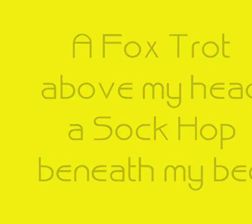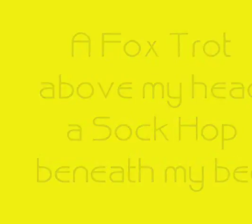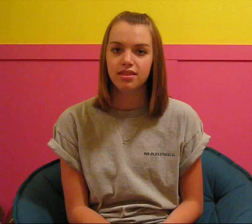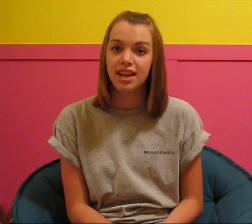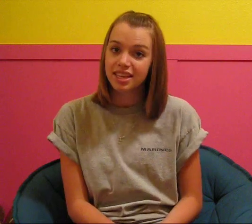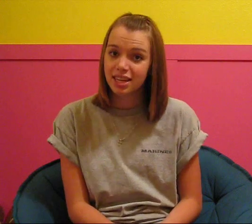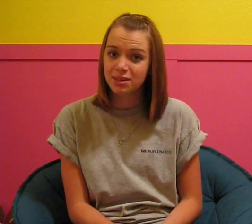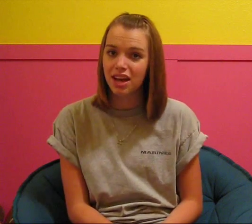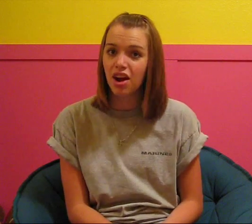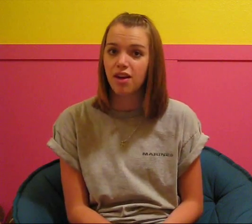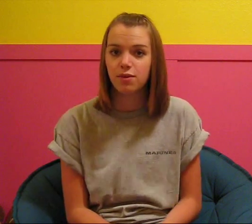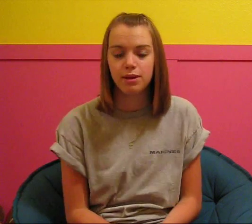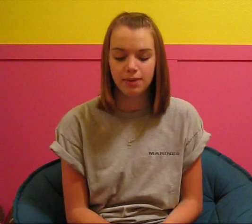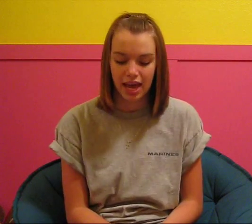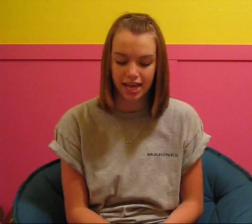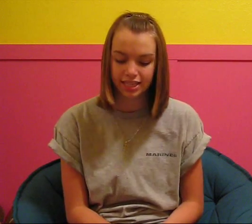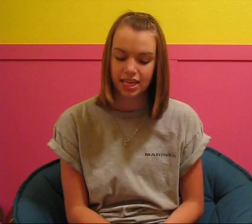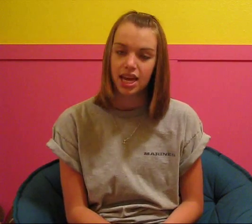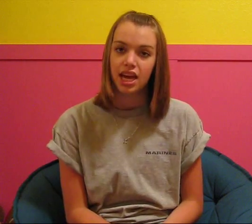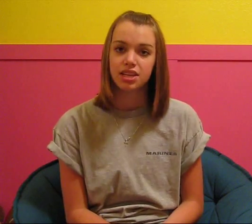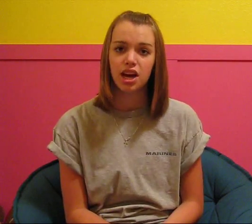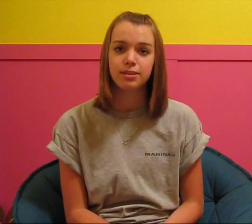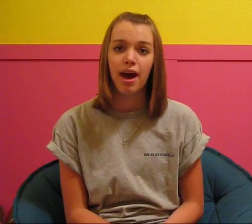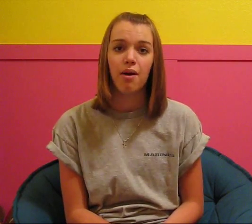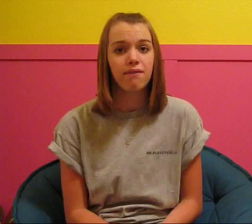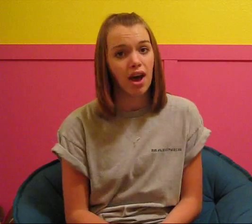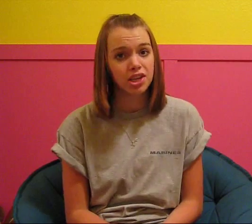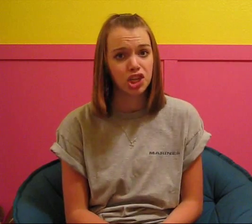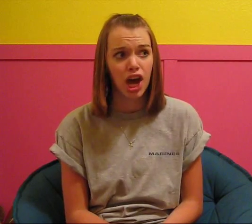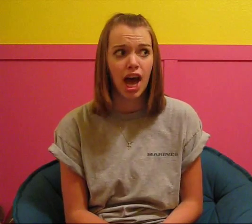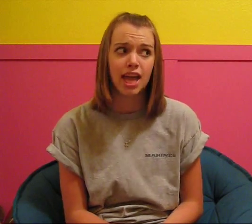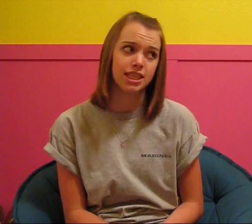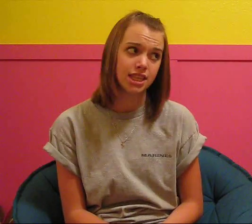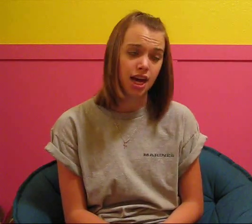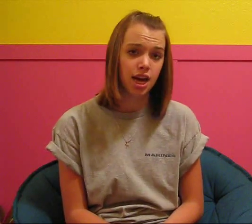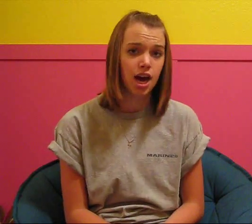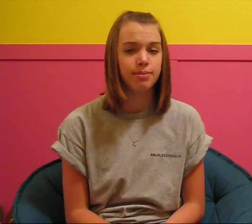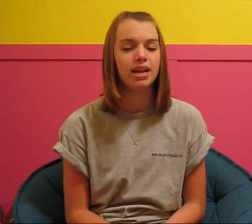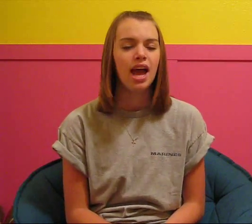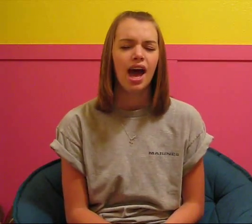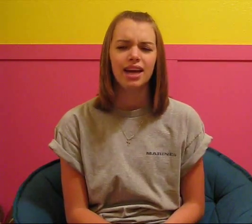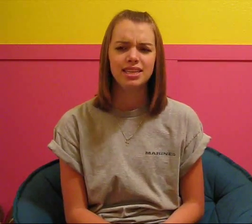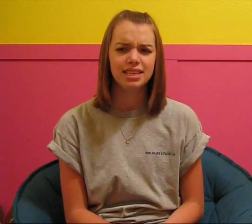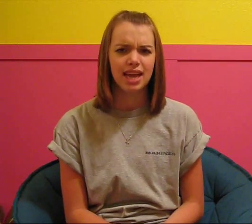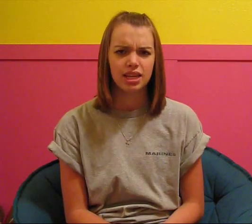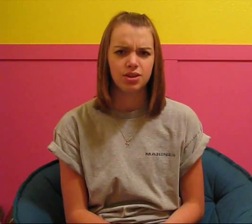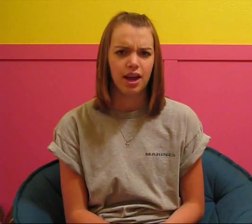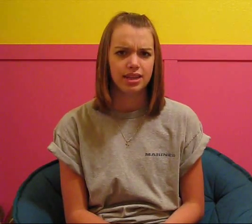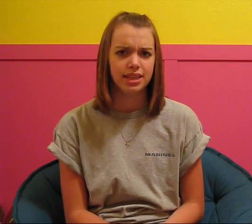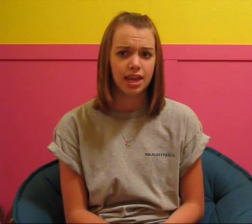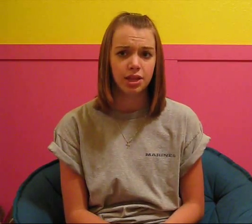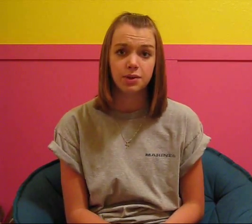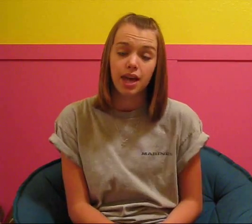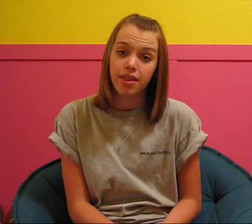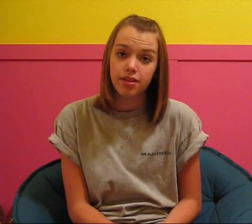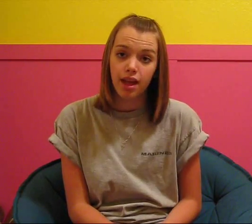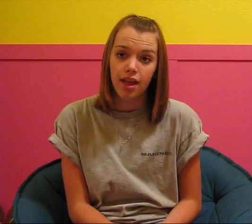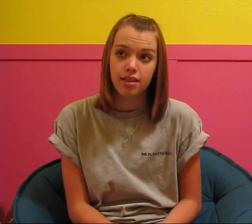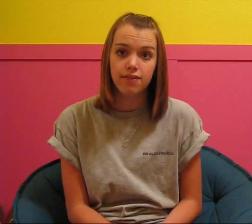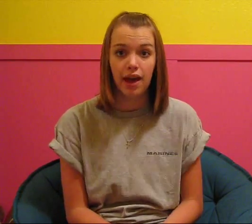The next line was kind of hard for me because it talks about a boxtrot and a sock hop, and I didn't exactly know how to sign those other than the